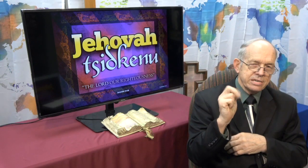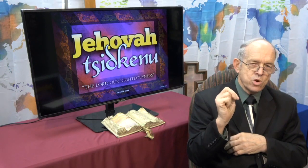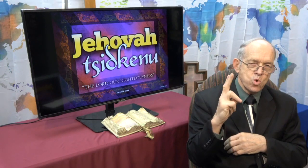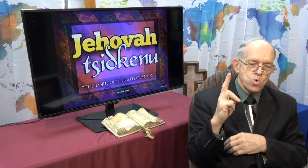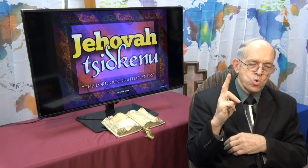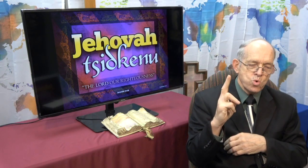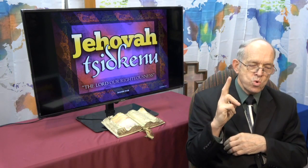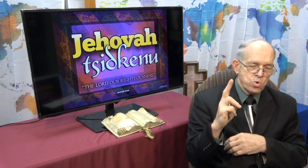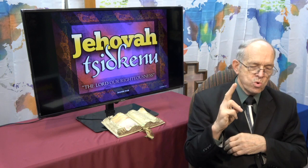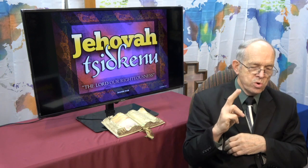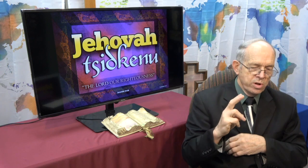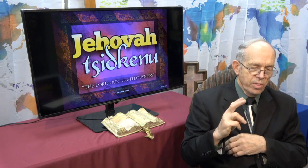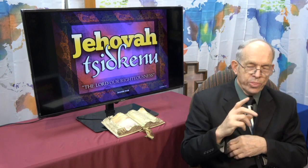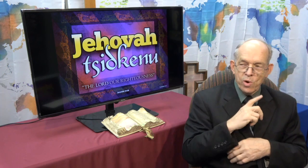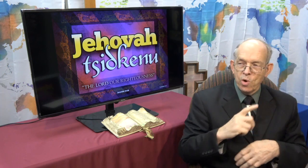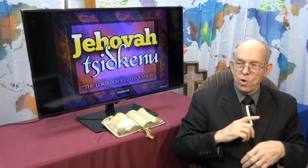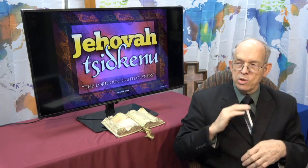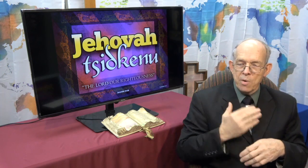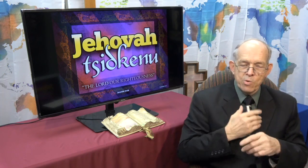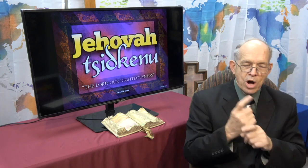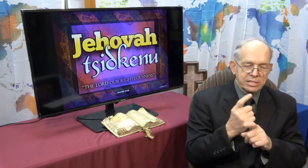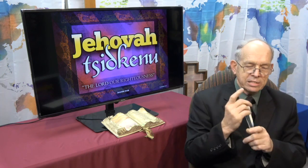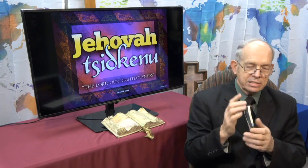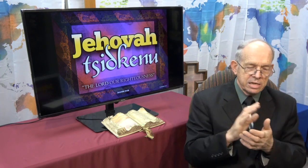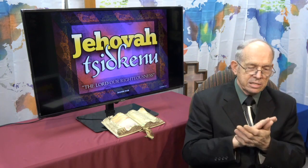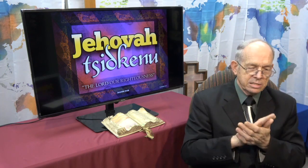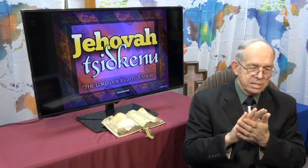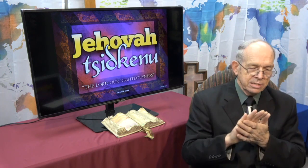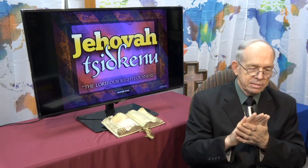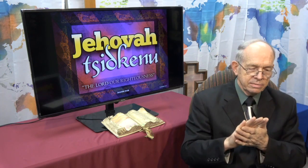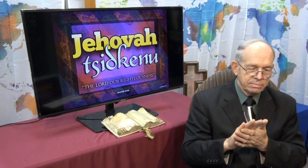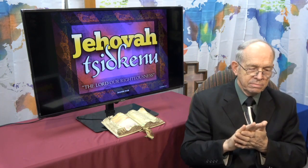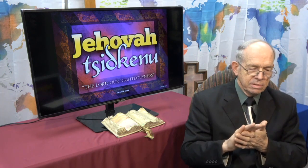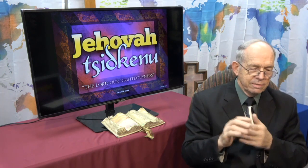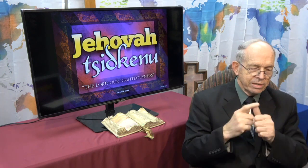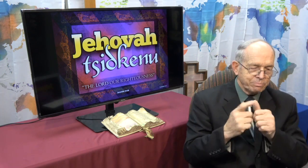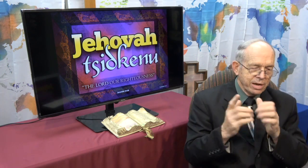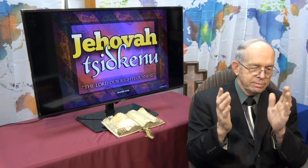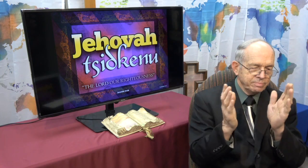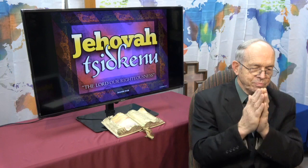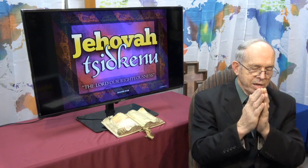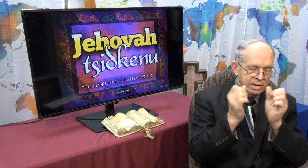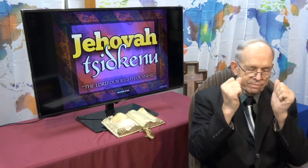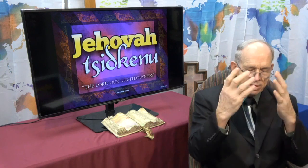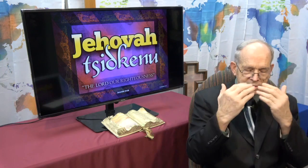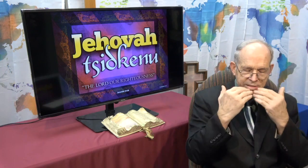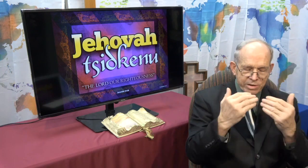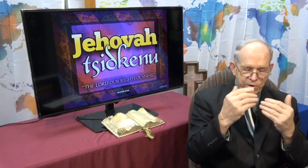Tsidkenu, the Lord of Righteousness. First pray, Father, thank you